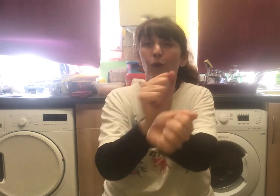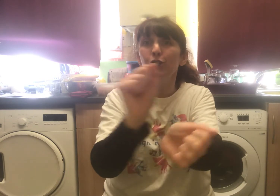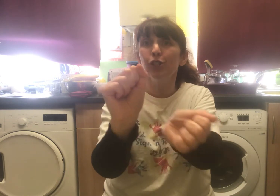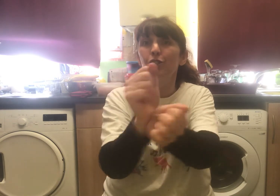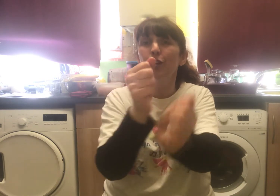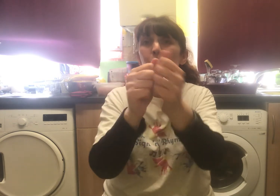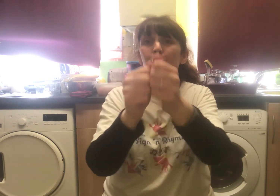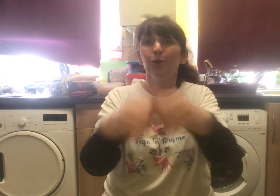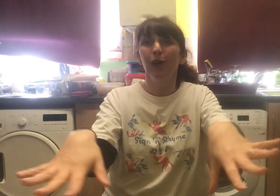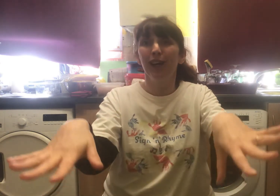wash the germs away.